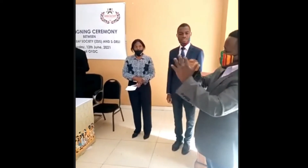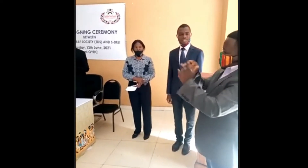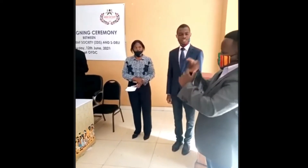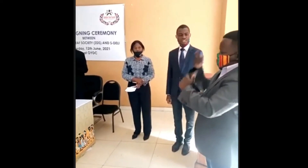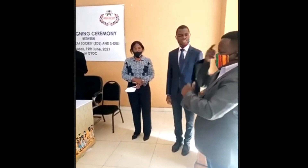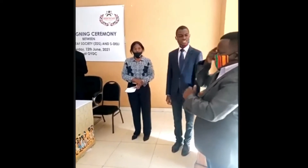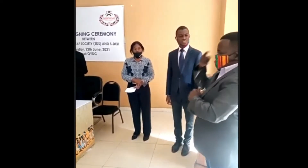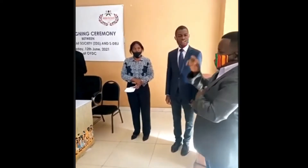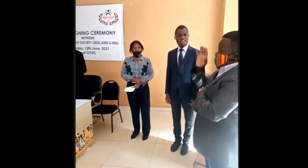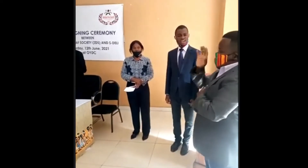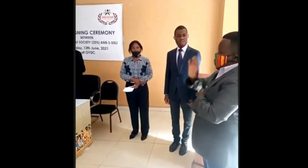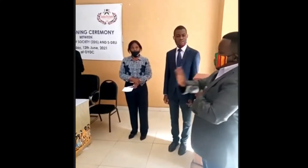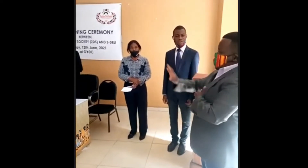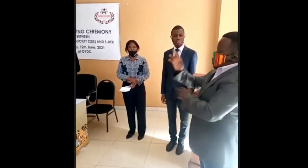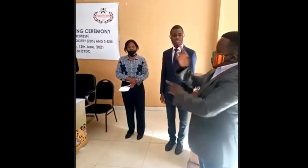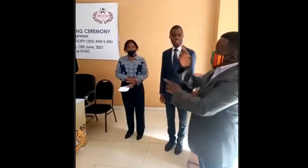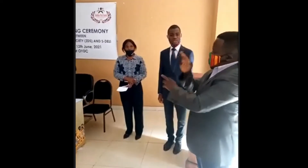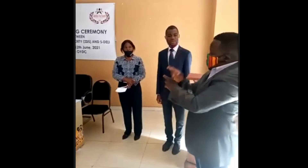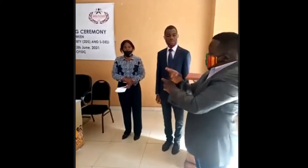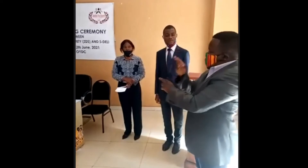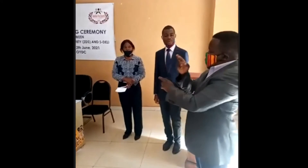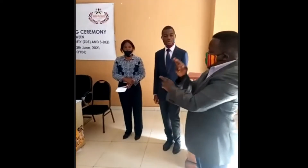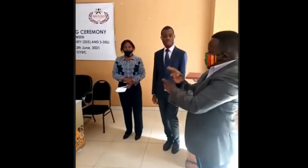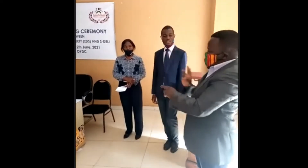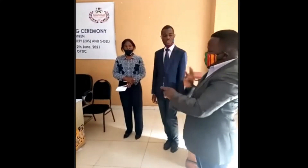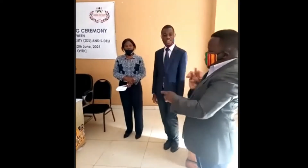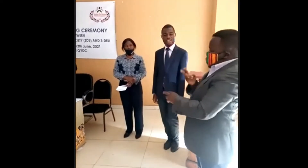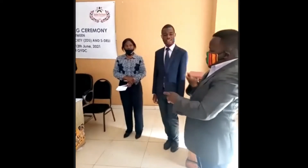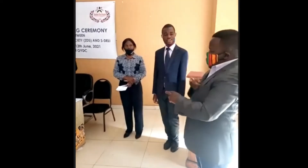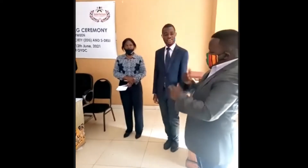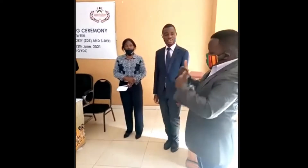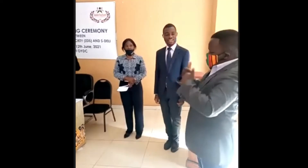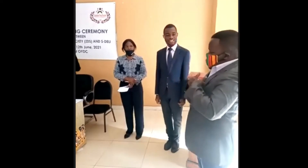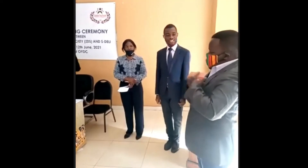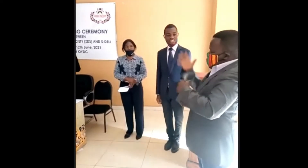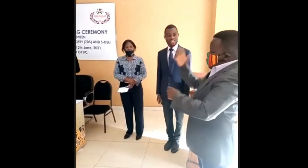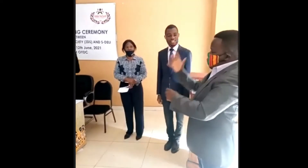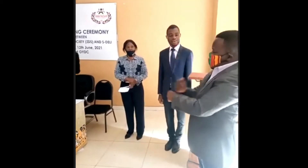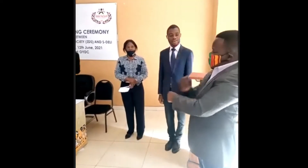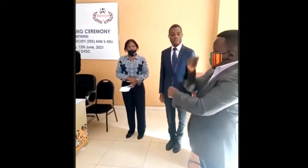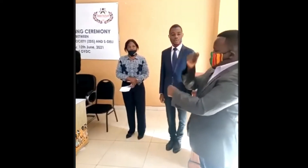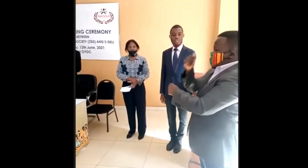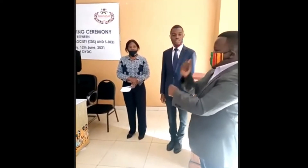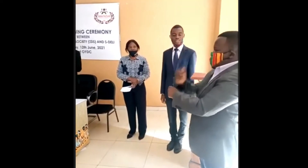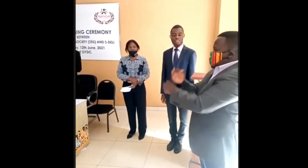Victors seek the struggles for their rights.